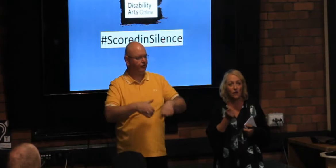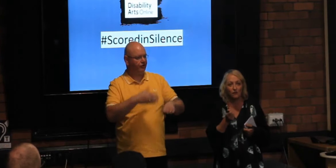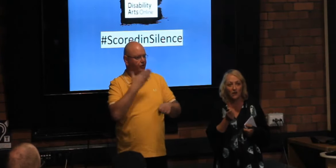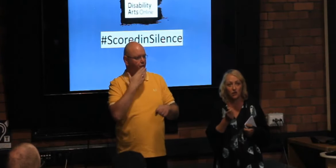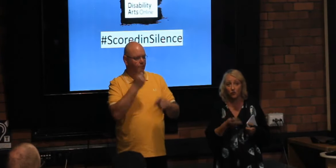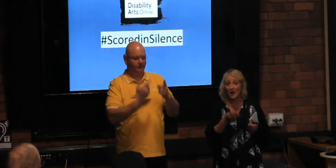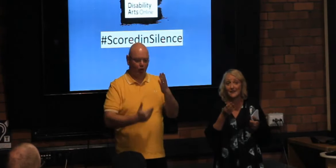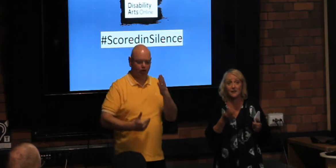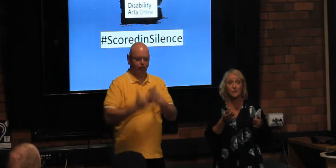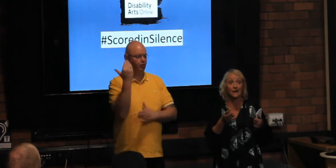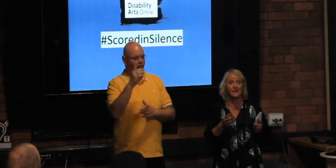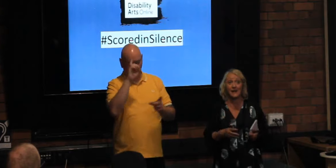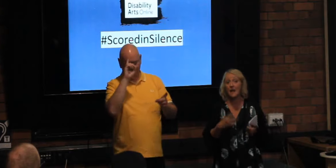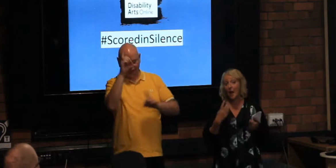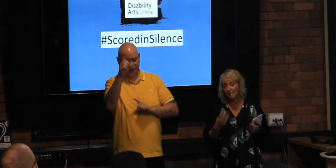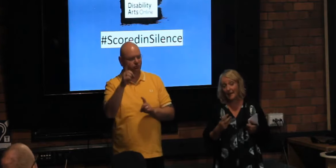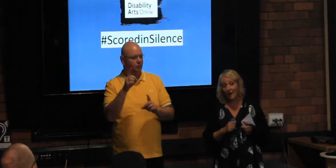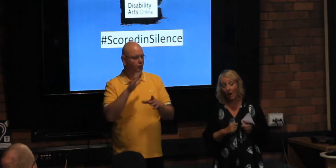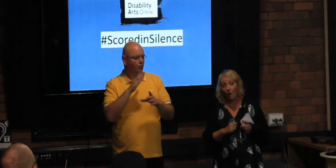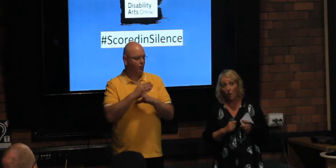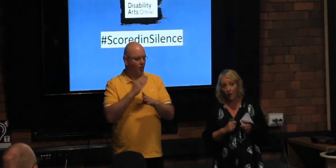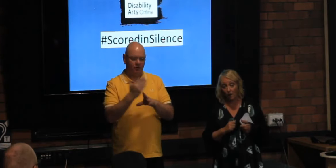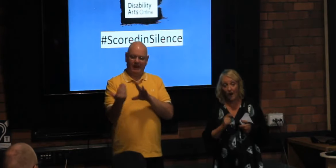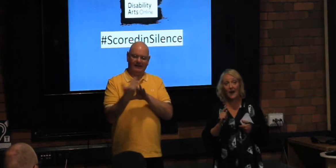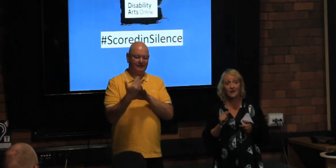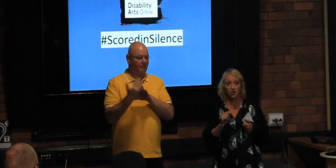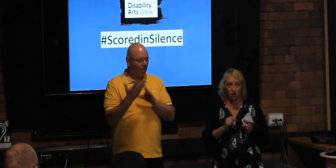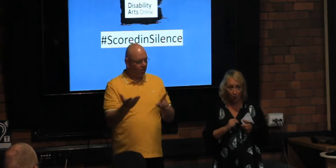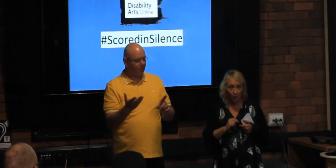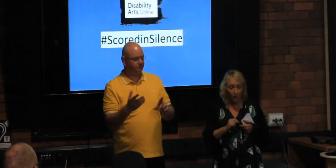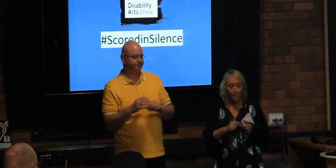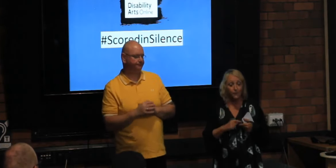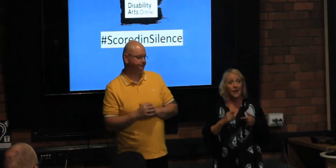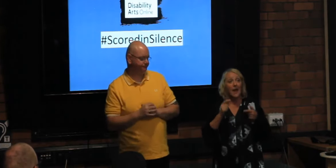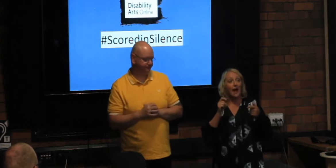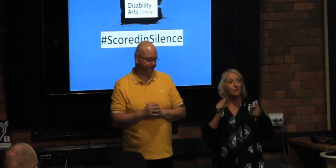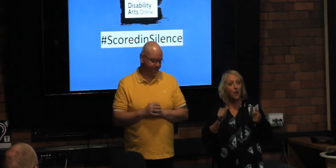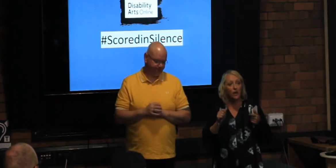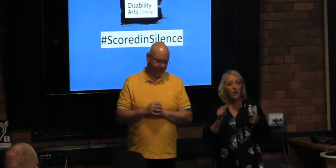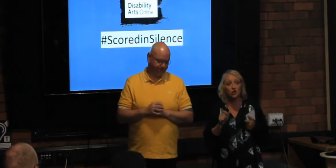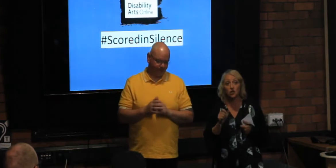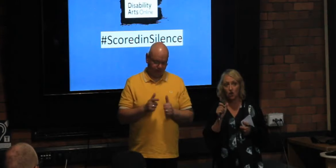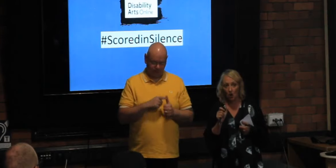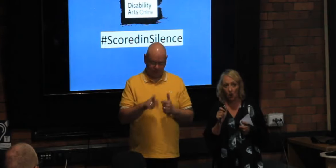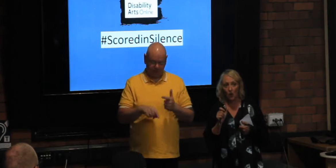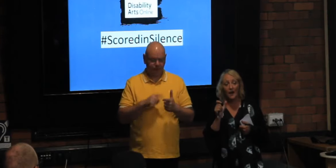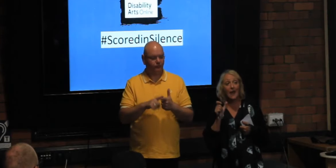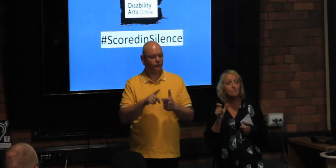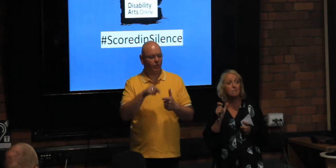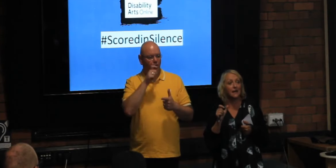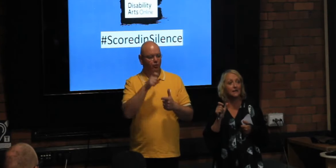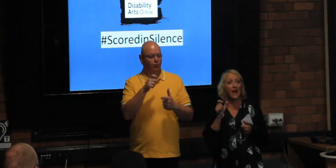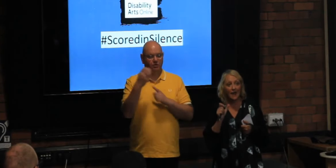and innovation for accessibility and making artwork of her latest show. And then we are going to show